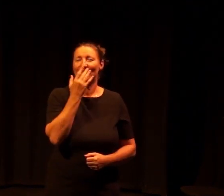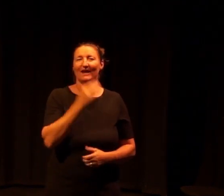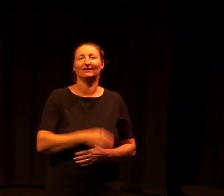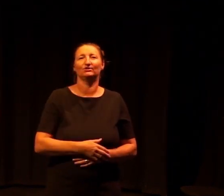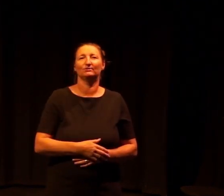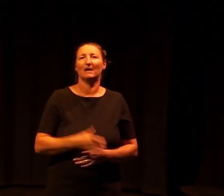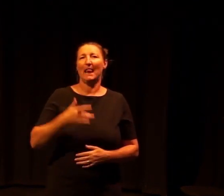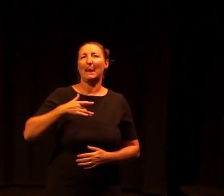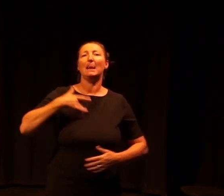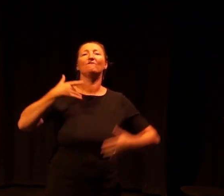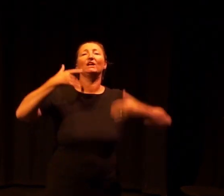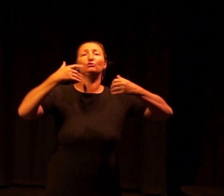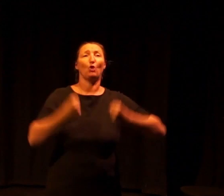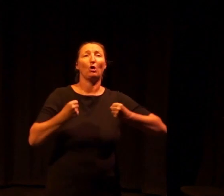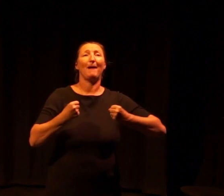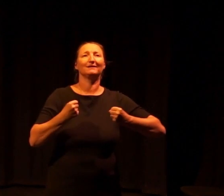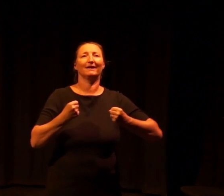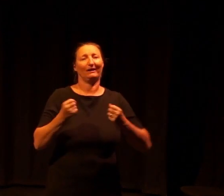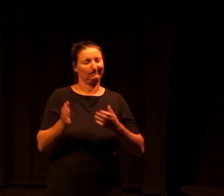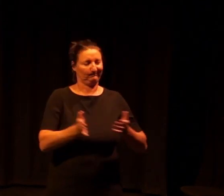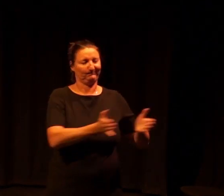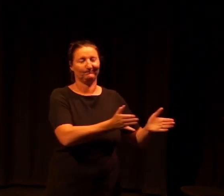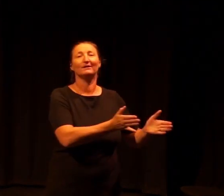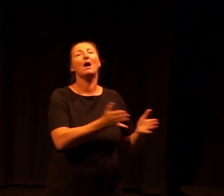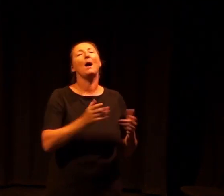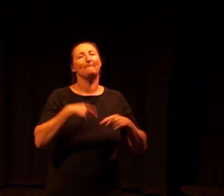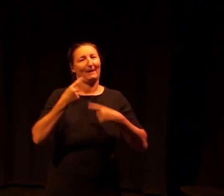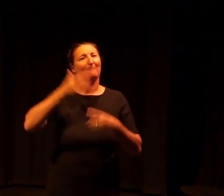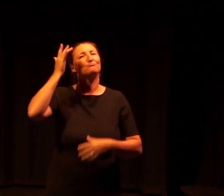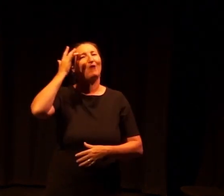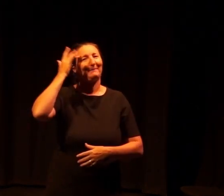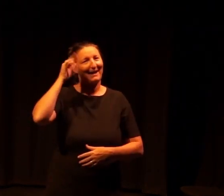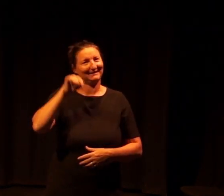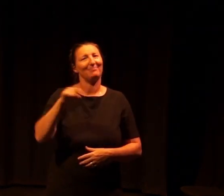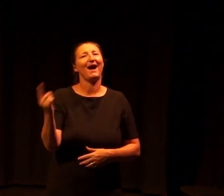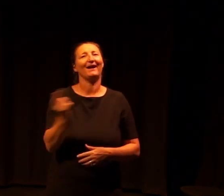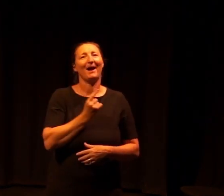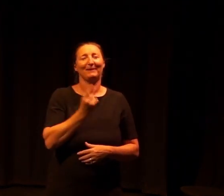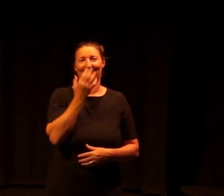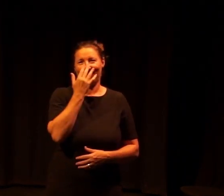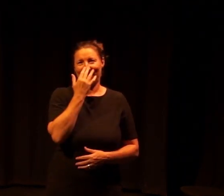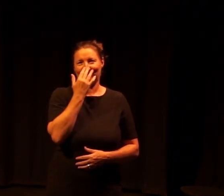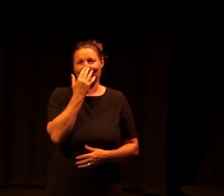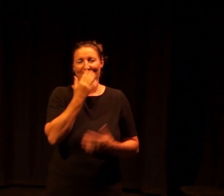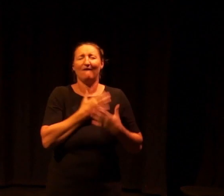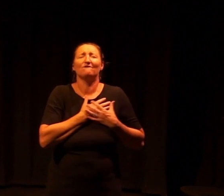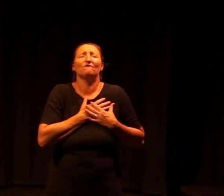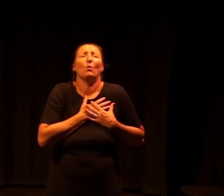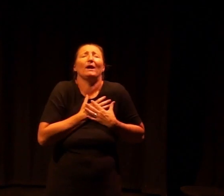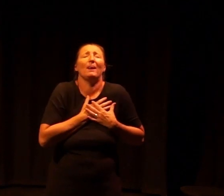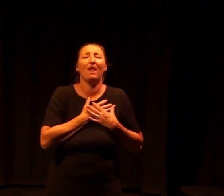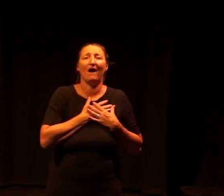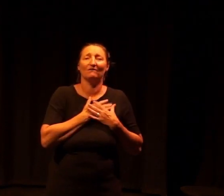Living dogmatic and becoming pragmatic. That's coming of age. Then falling in love. Sharing life with